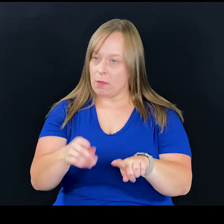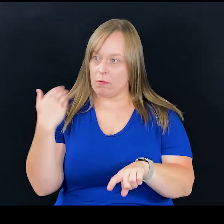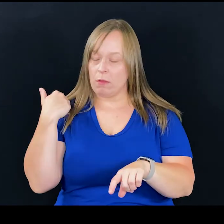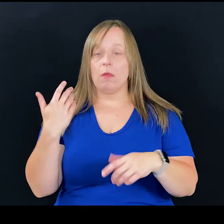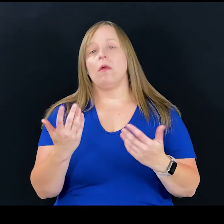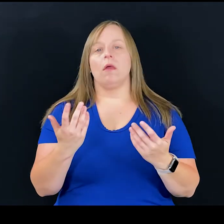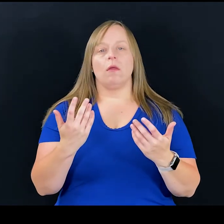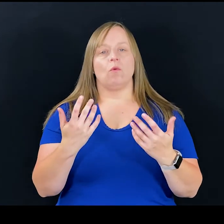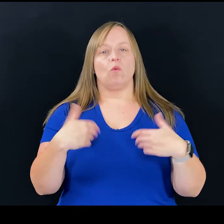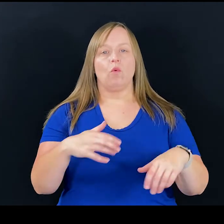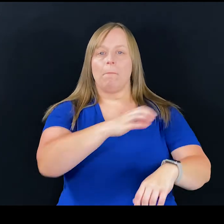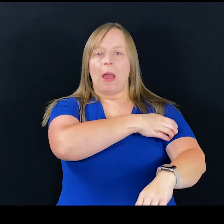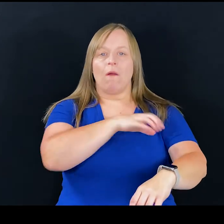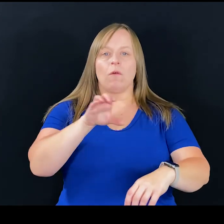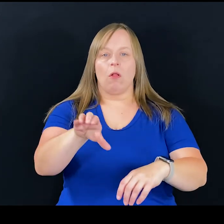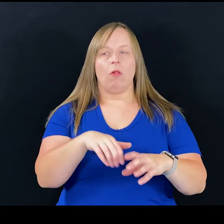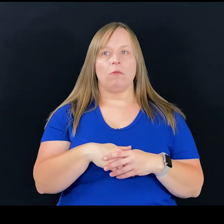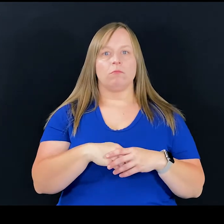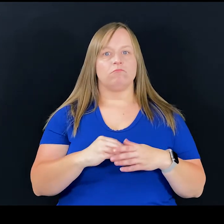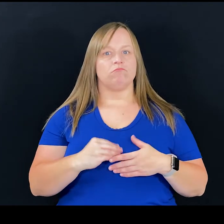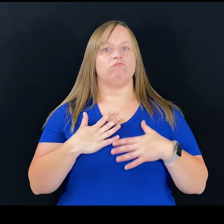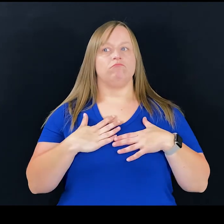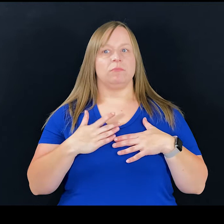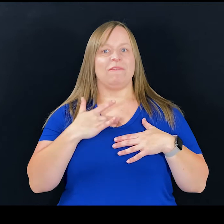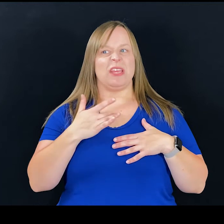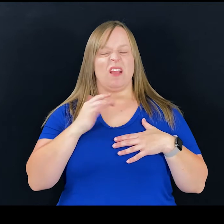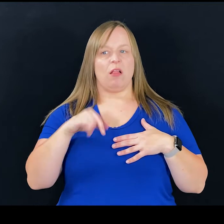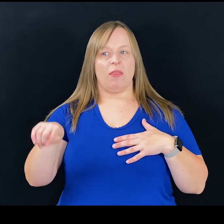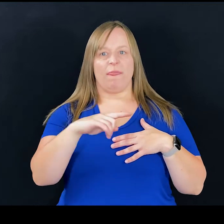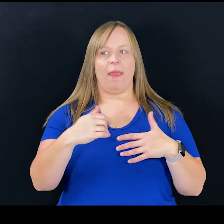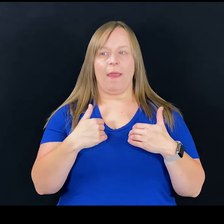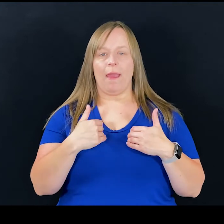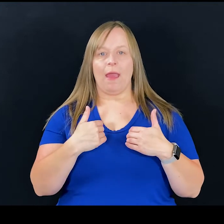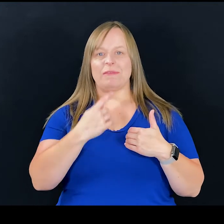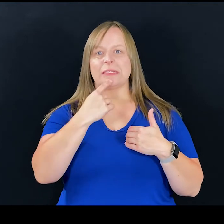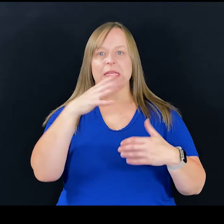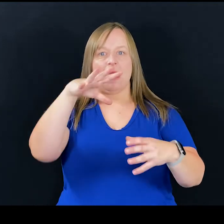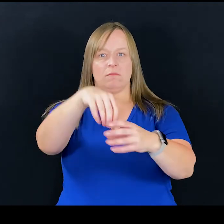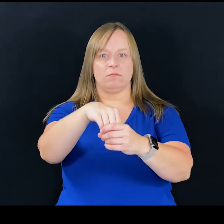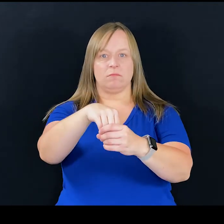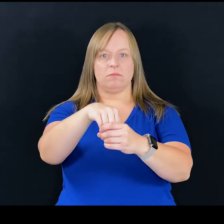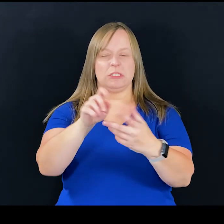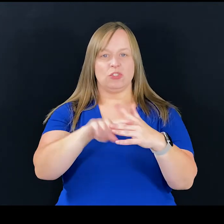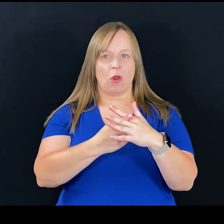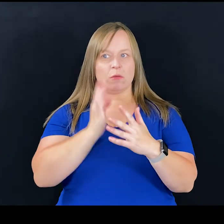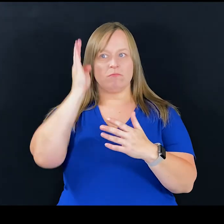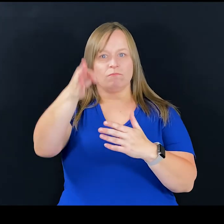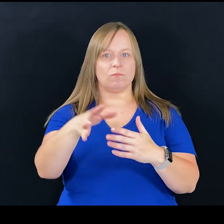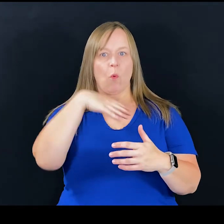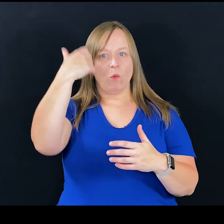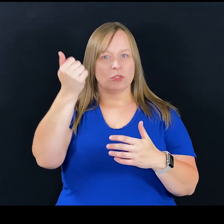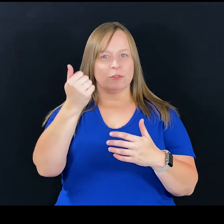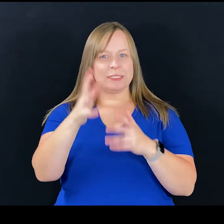adversarial, is so powerful for that student to feel like they have a say as they start to